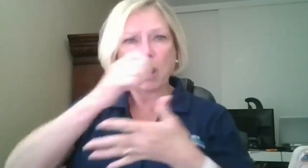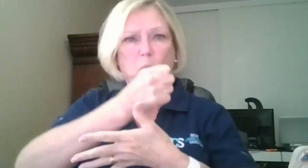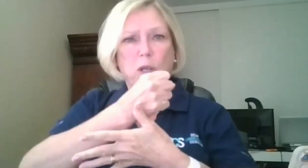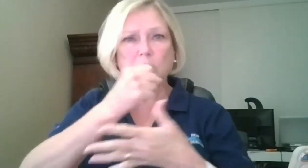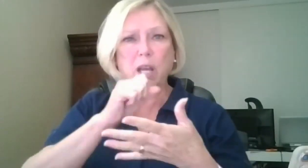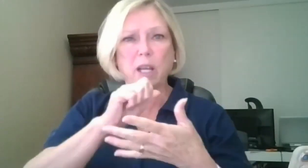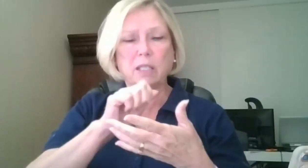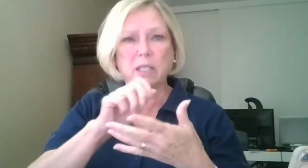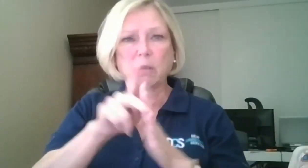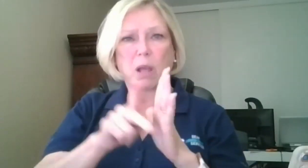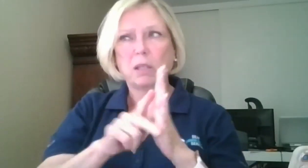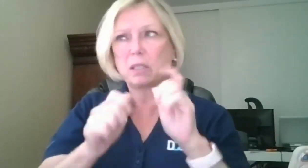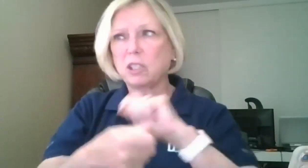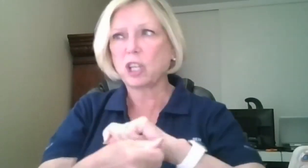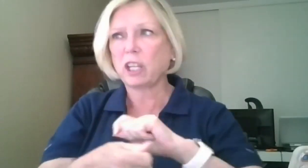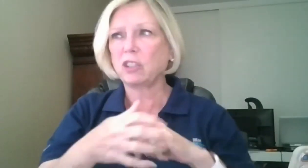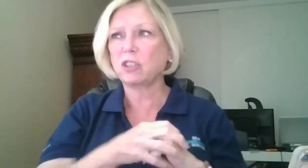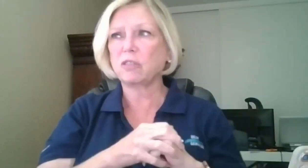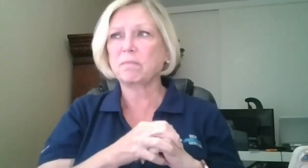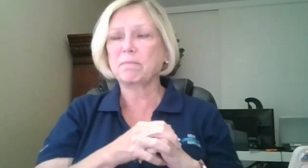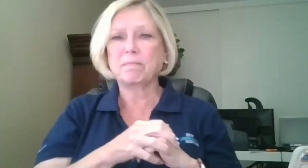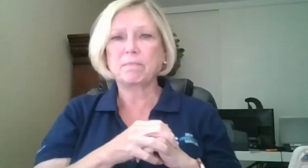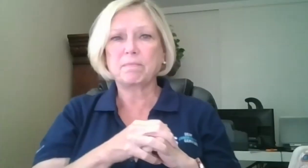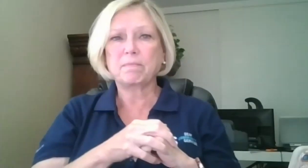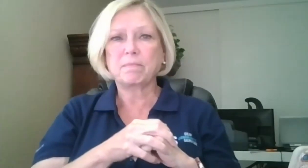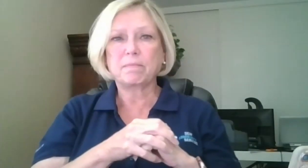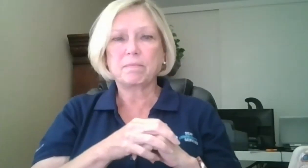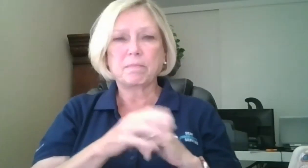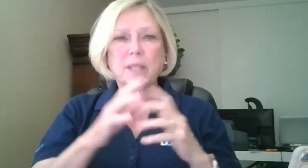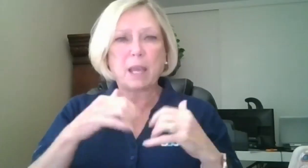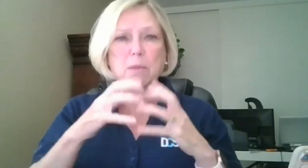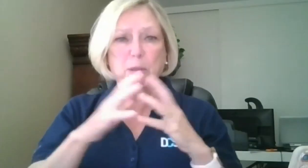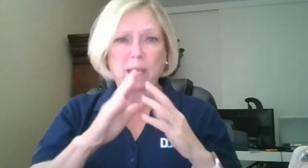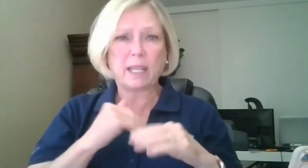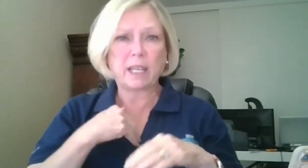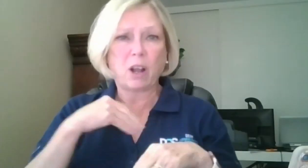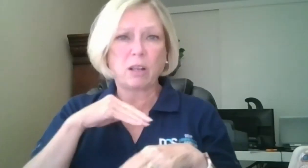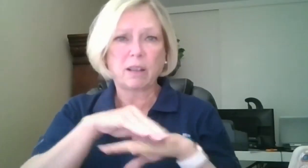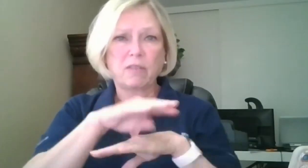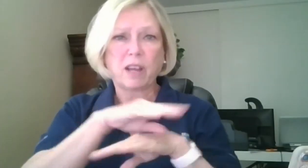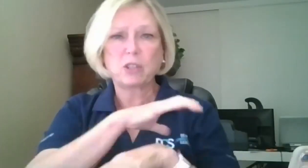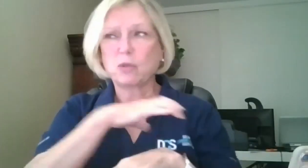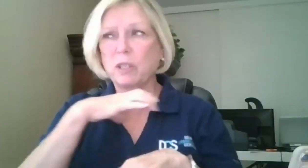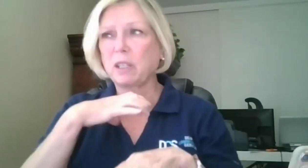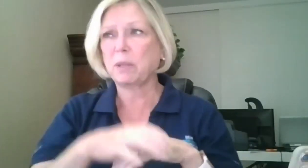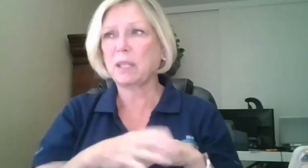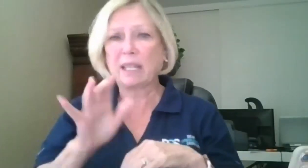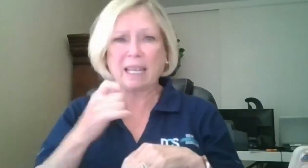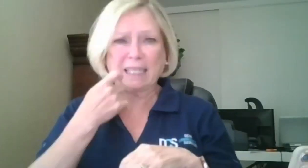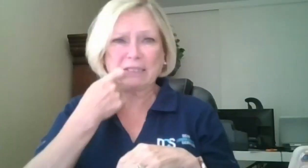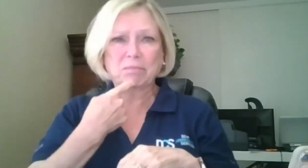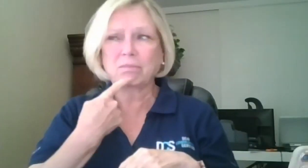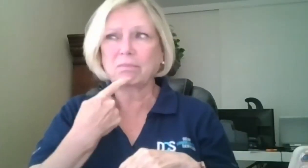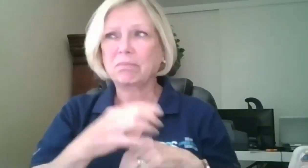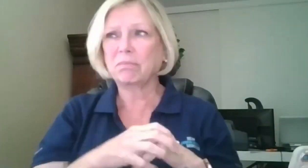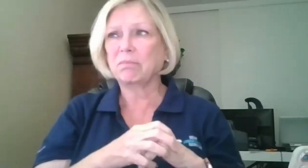partly related to prioritizing this policy change and implementing our advisory committee, like I